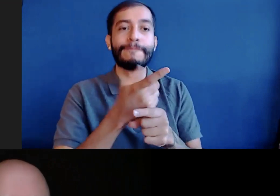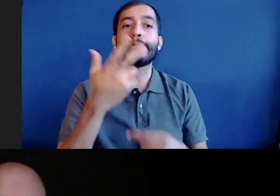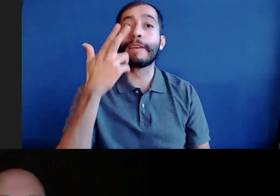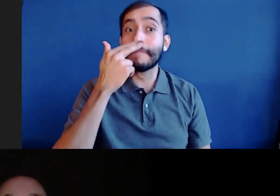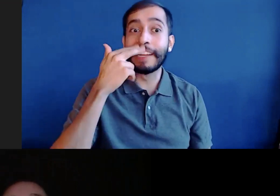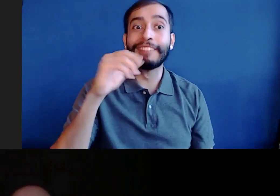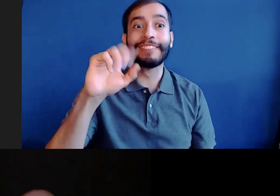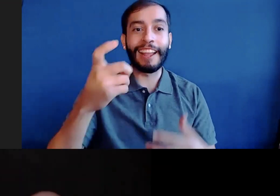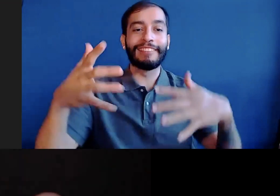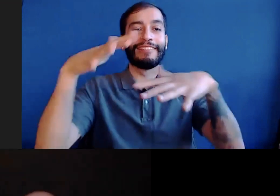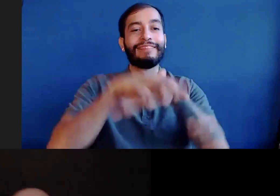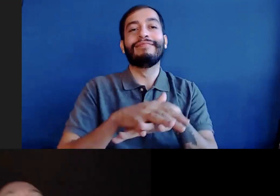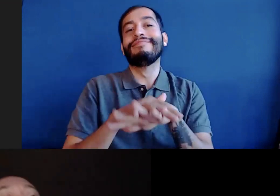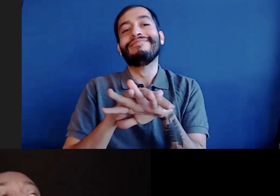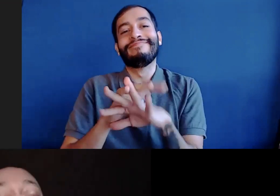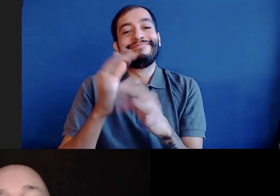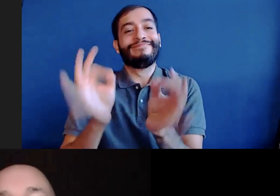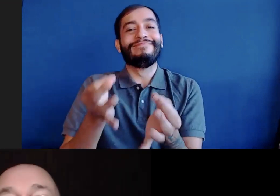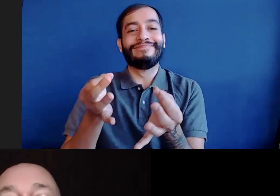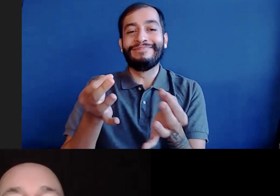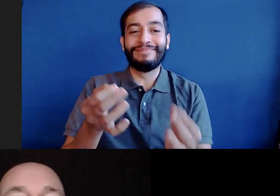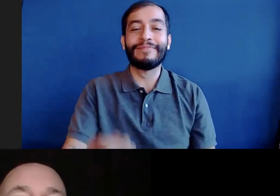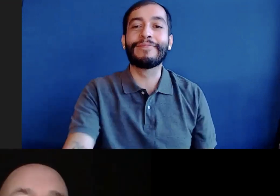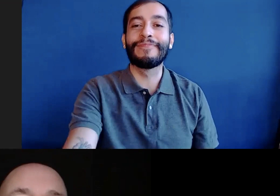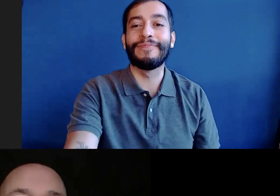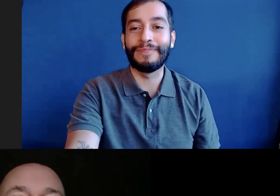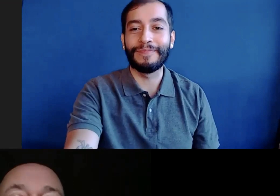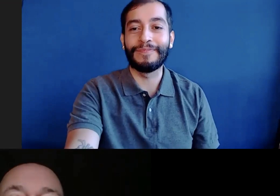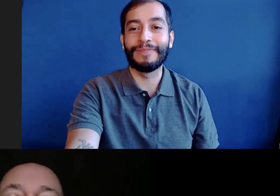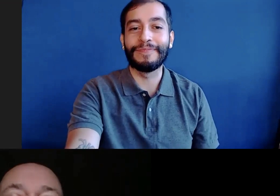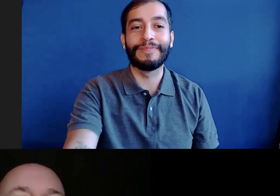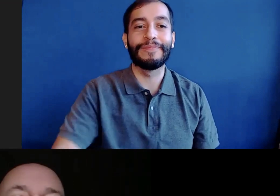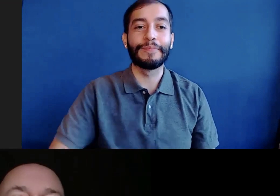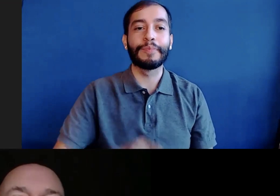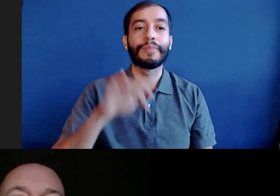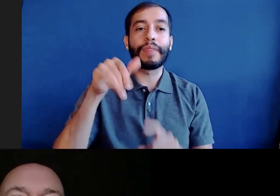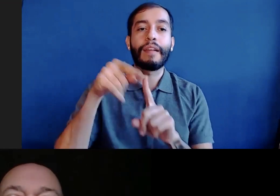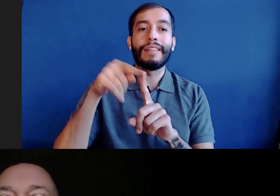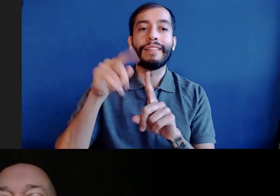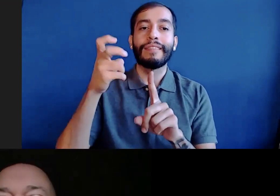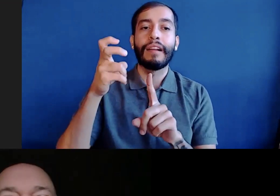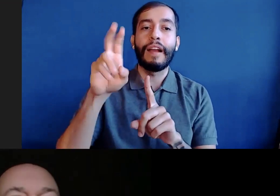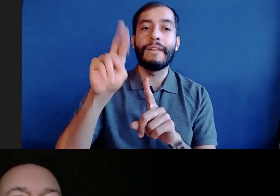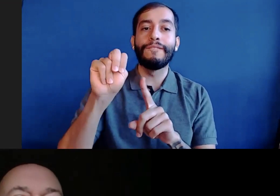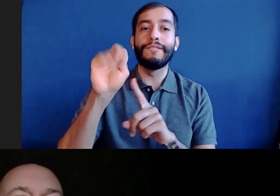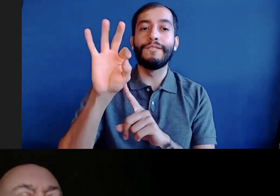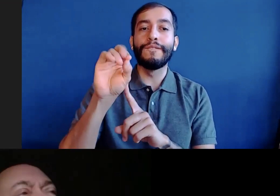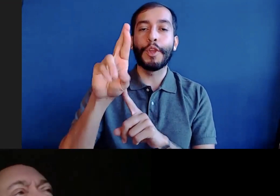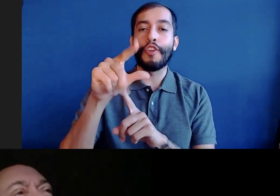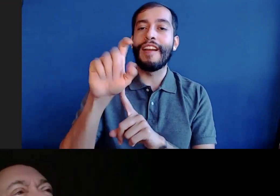funny sex. So I loved Unforgettable. I thought it was brilliant, just for its daring. You know, I've seen a couple of films